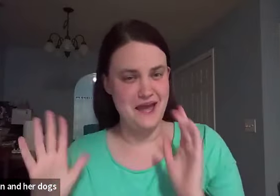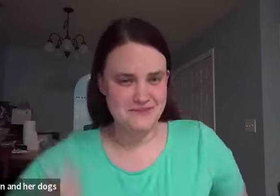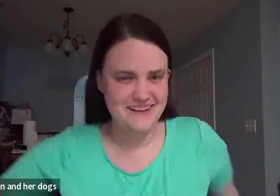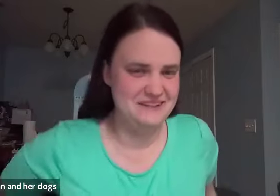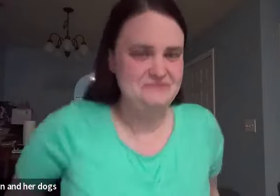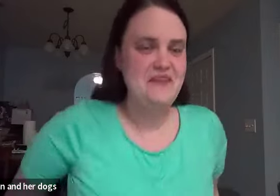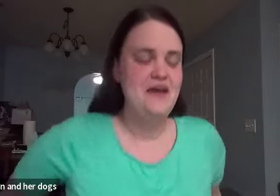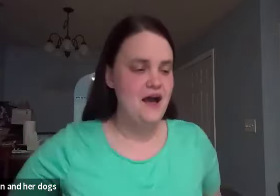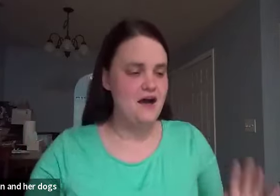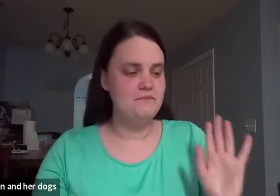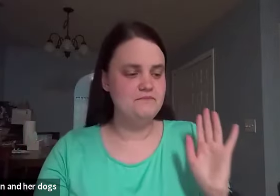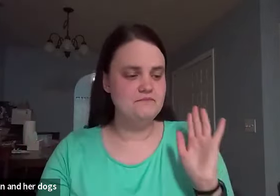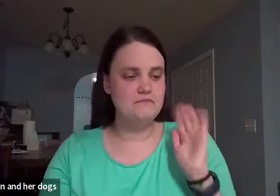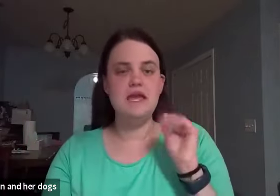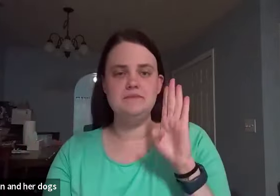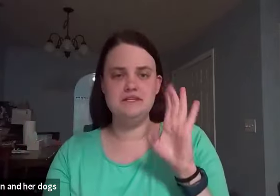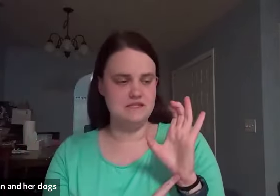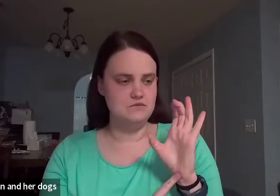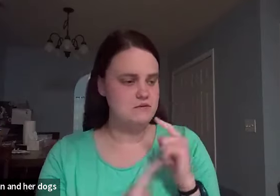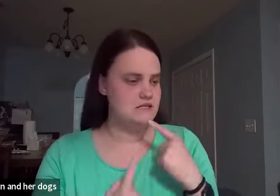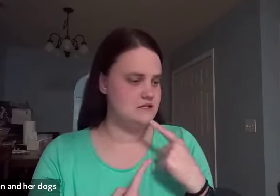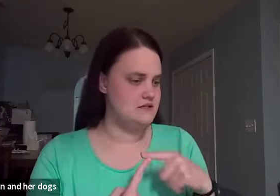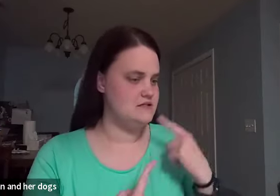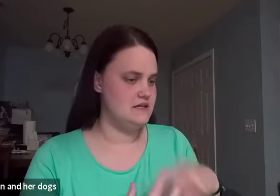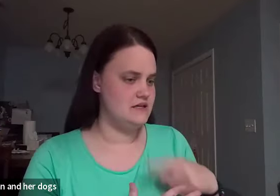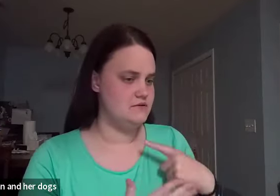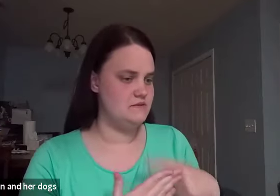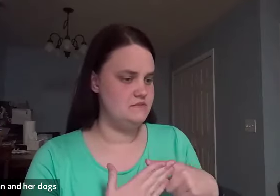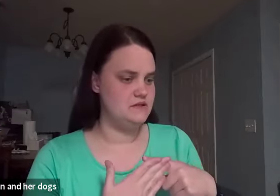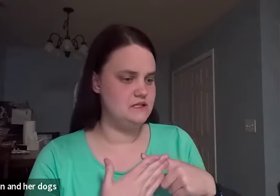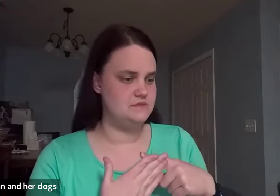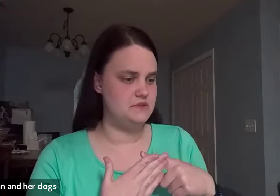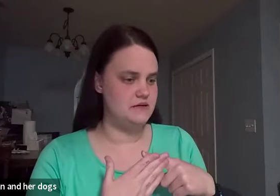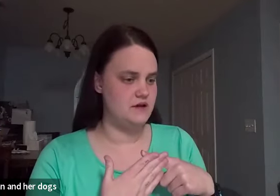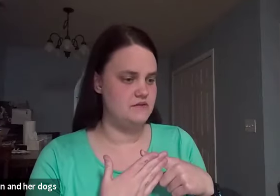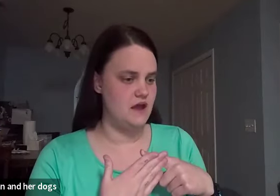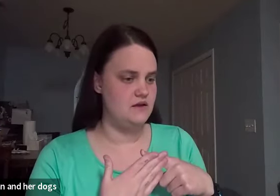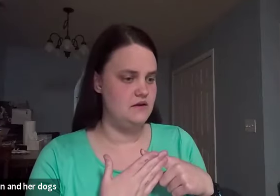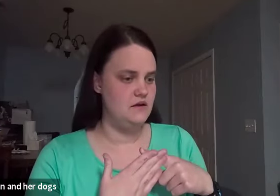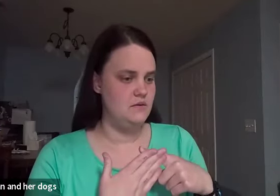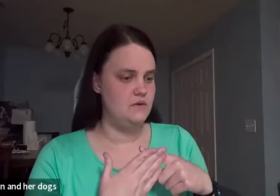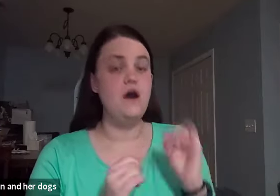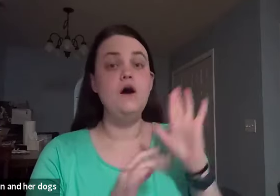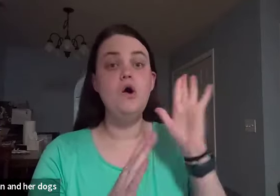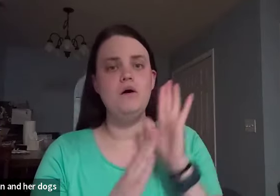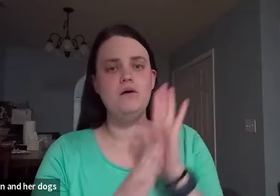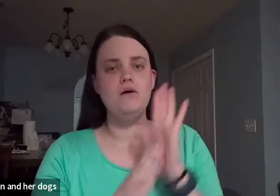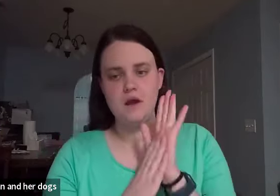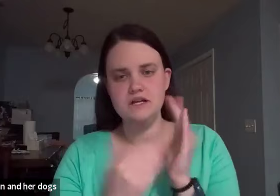for that. Um, ABCs. What was I gonna say? There was something I was gonna explain about that. Okay. I